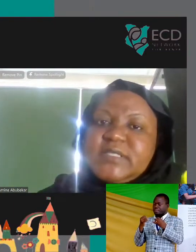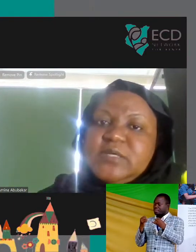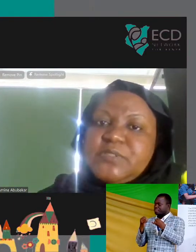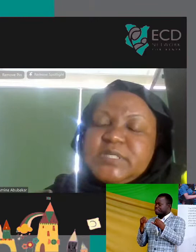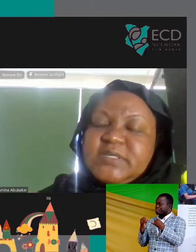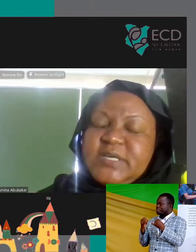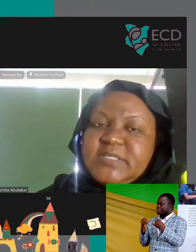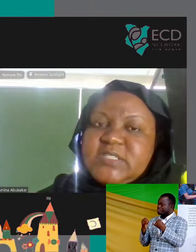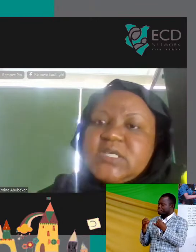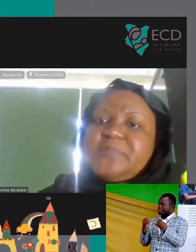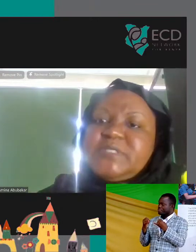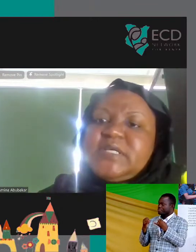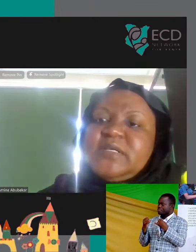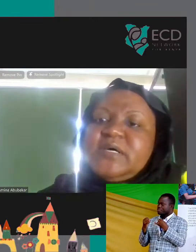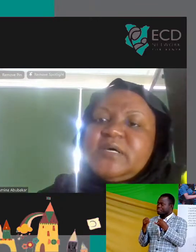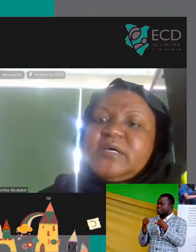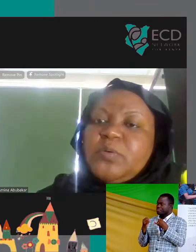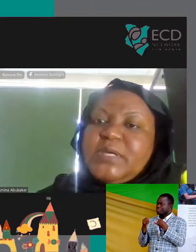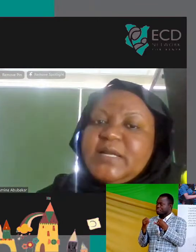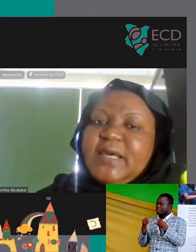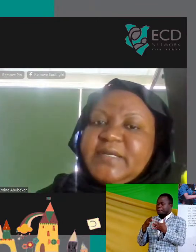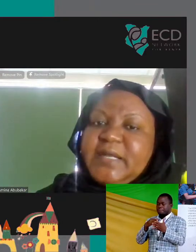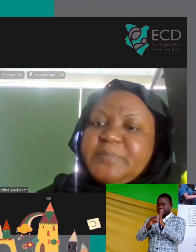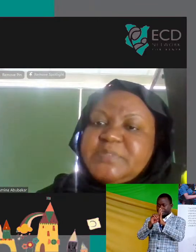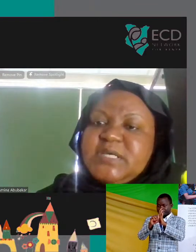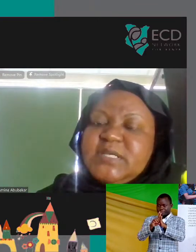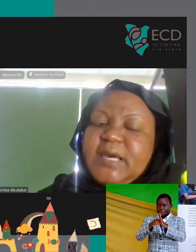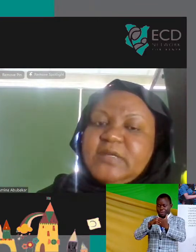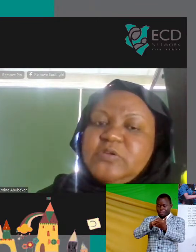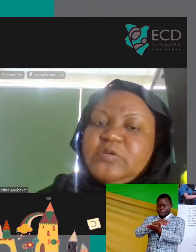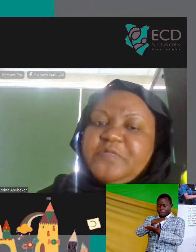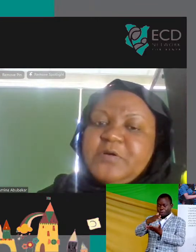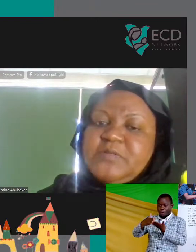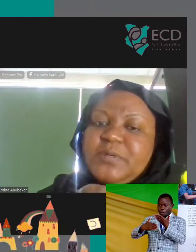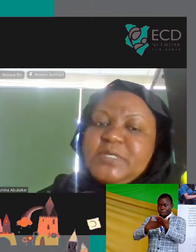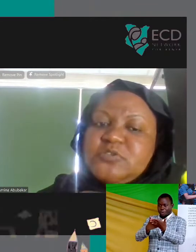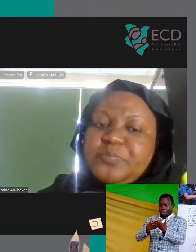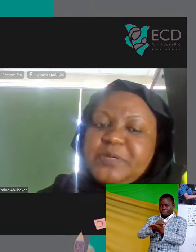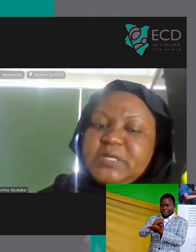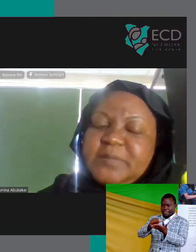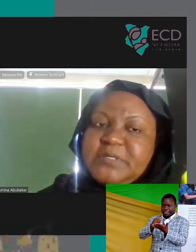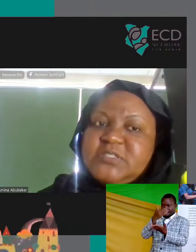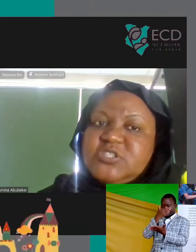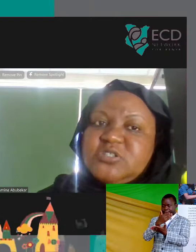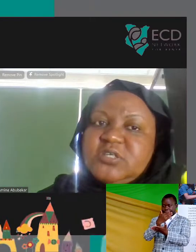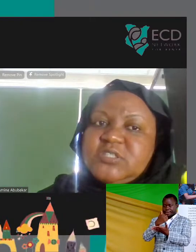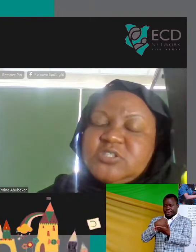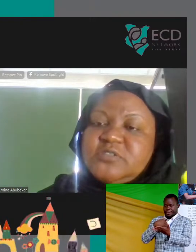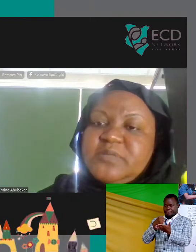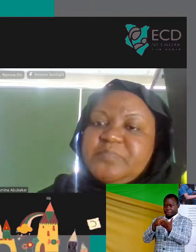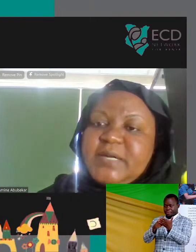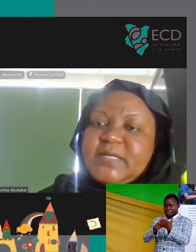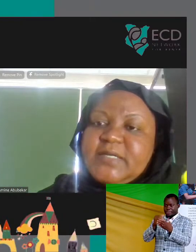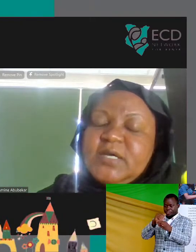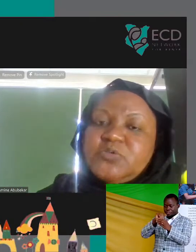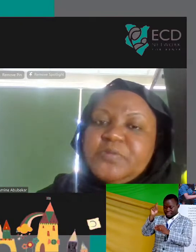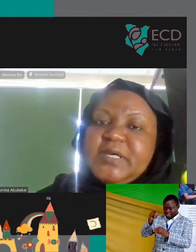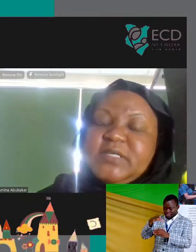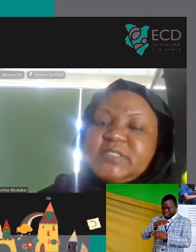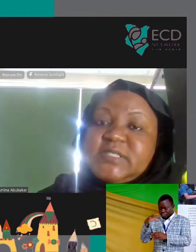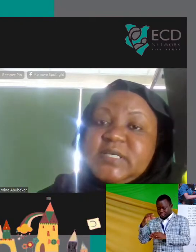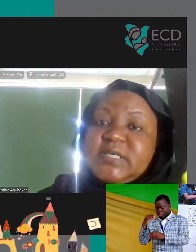health sector was really disrupted, but they quickly adapted and found ways to bring up children back